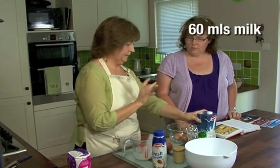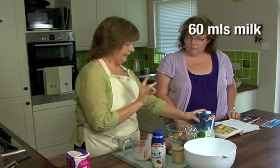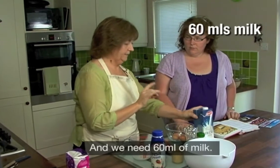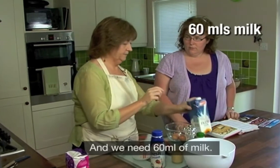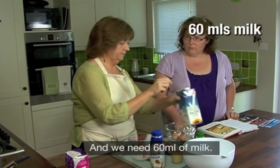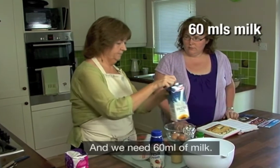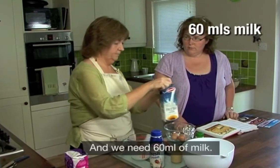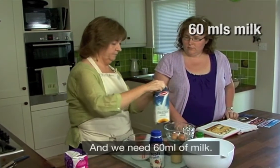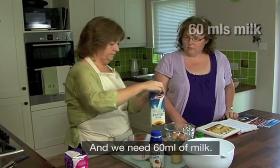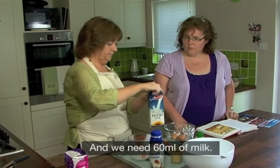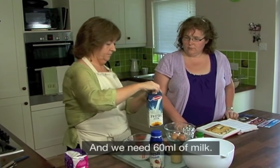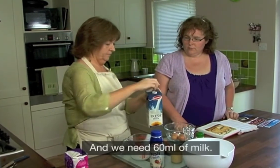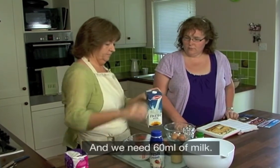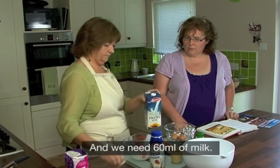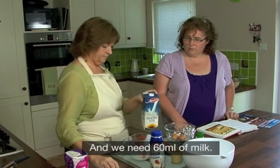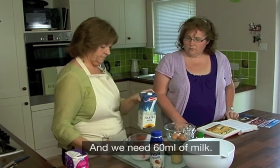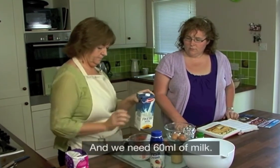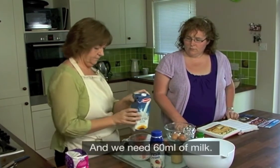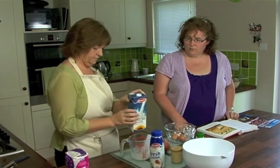And we need 60 mils milk.